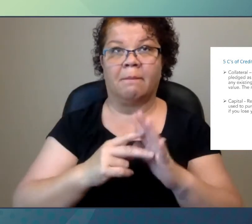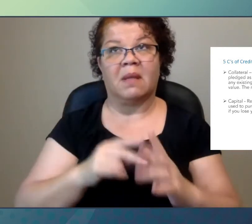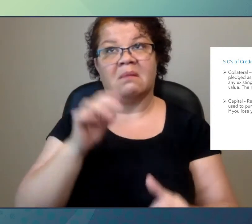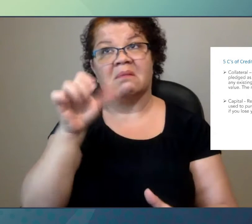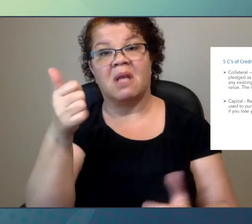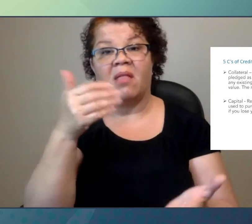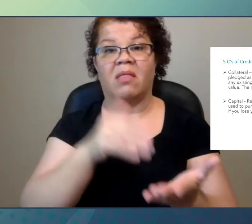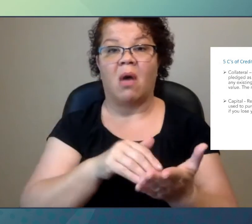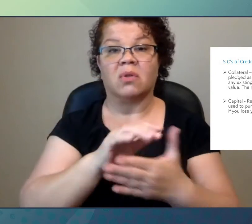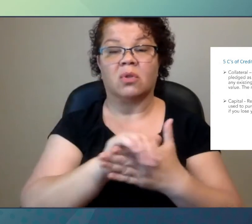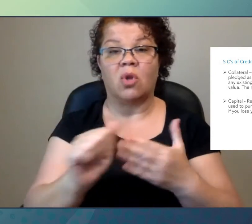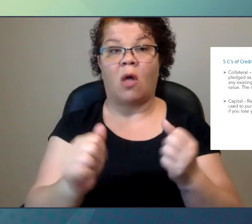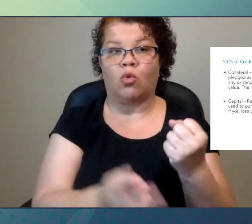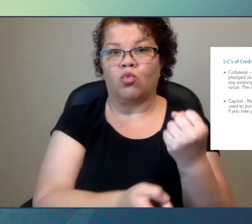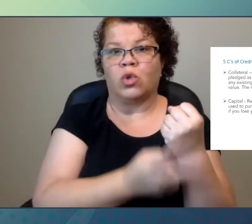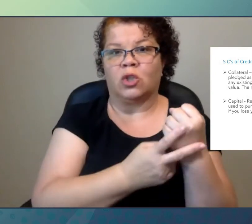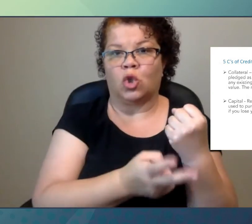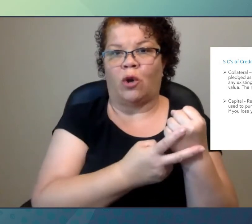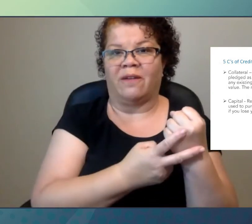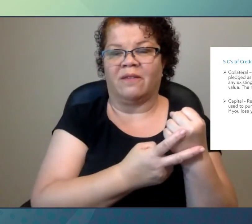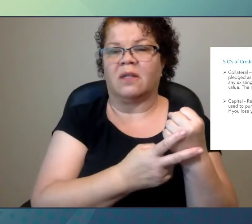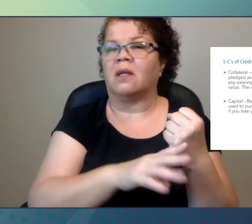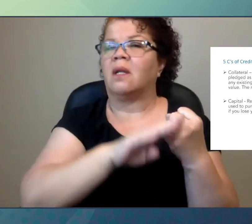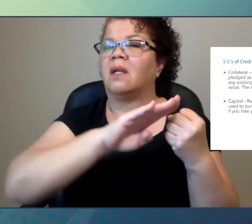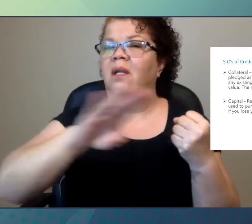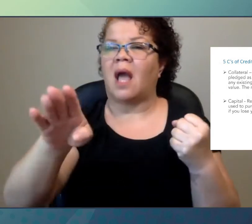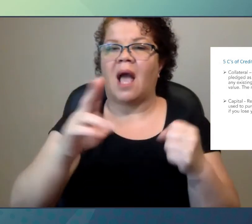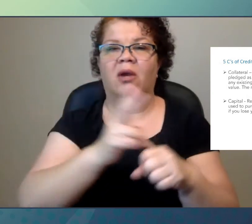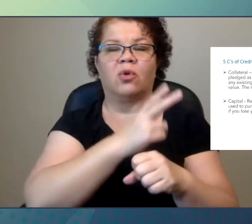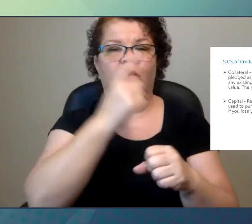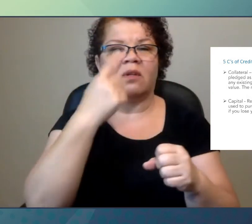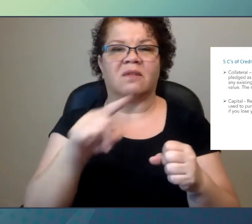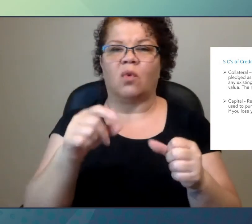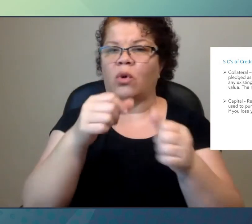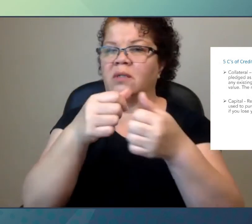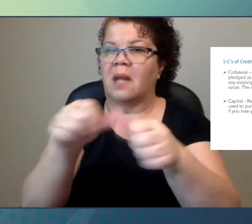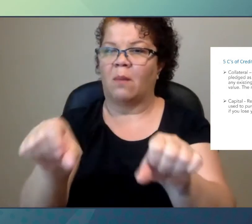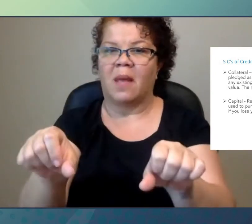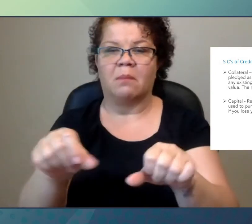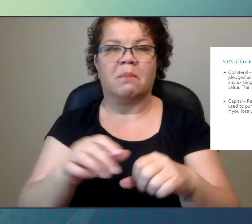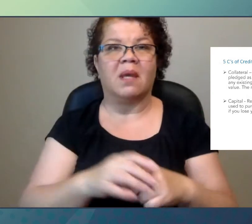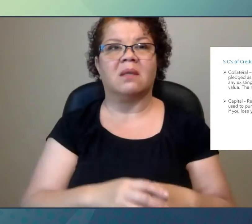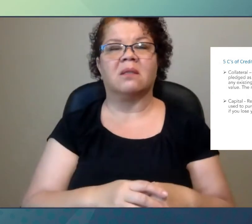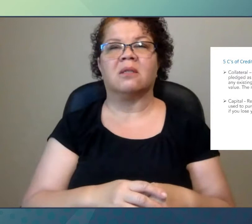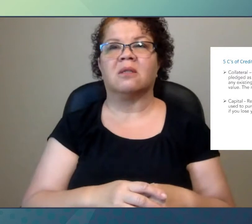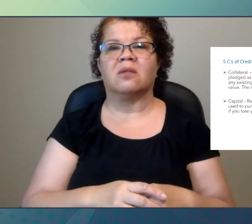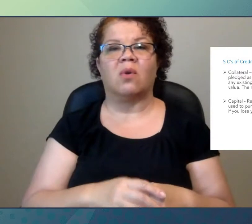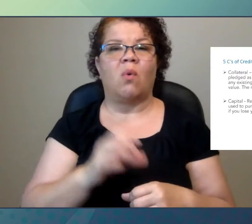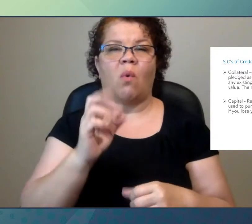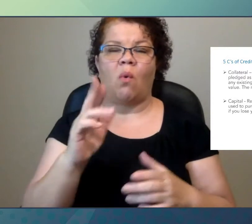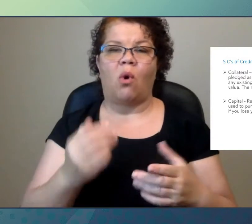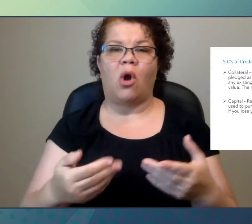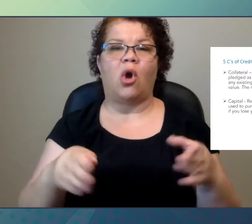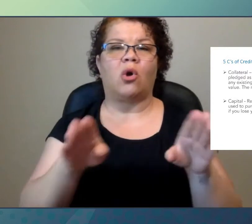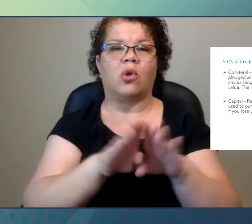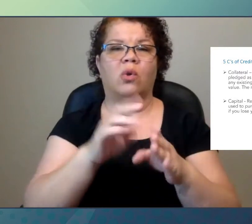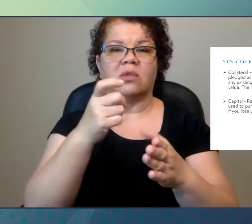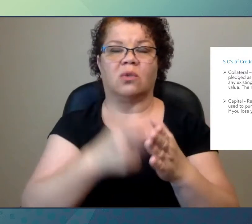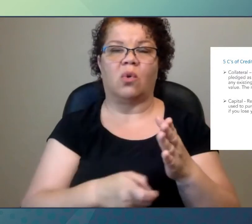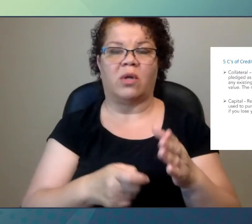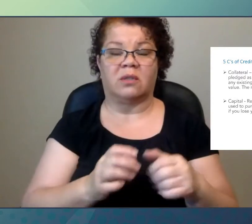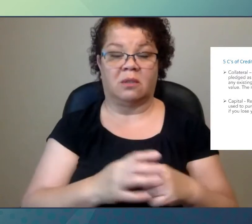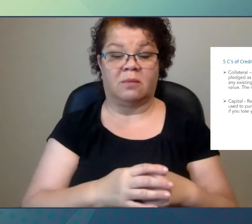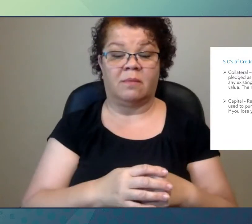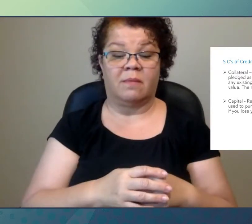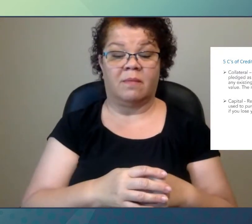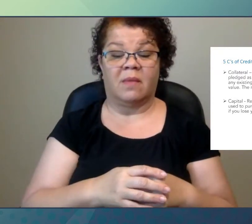$10,000 in reserves that will not be used for the down payment or the closing costs on the loan. And